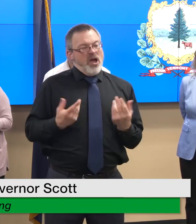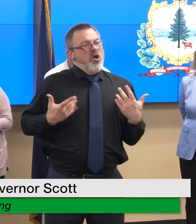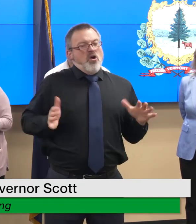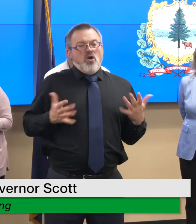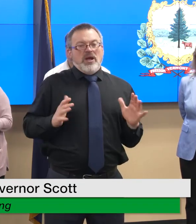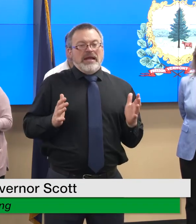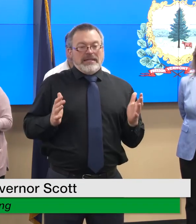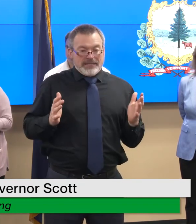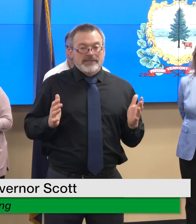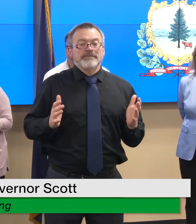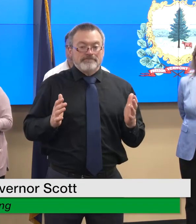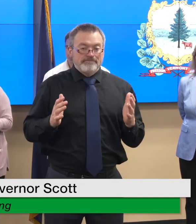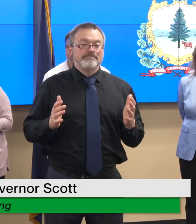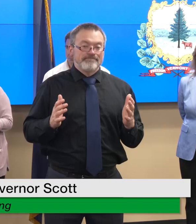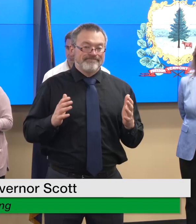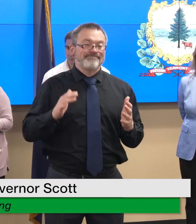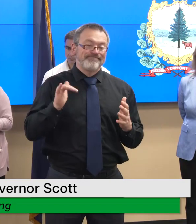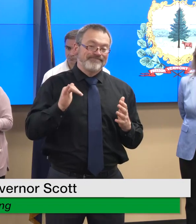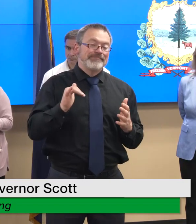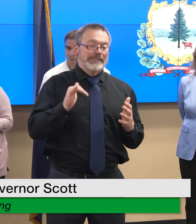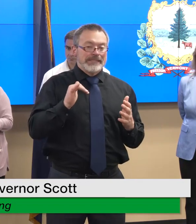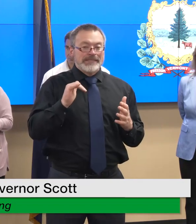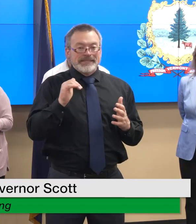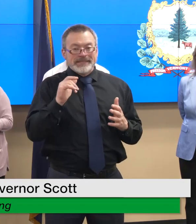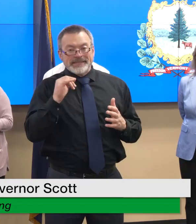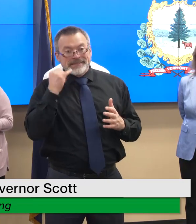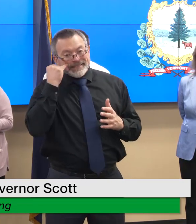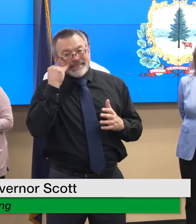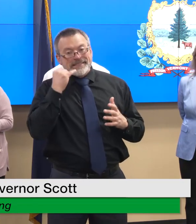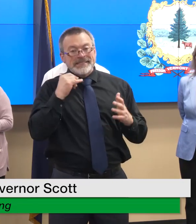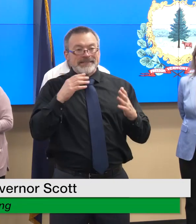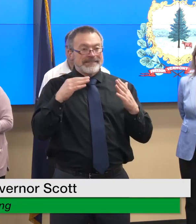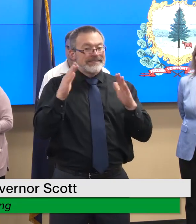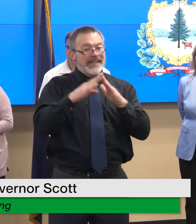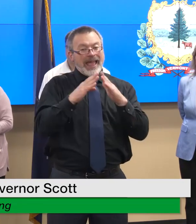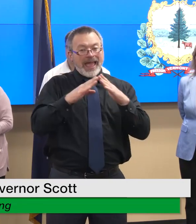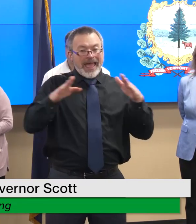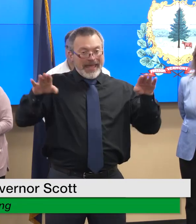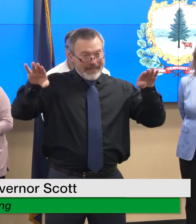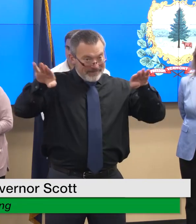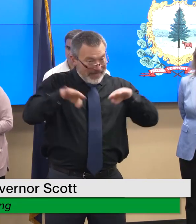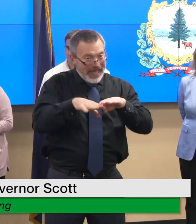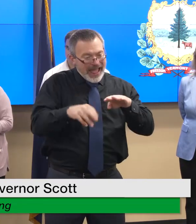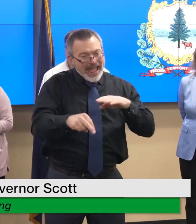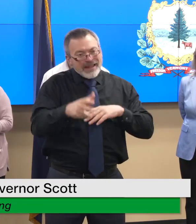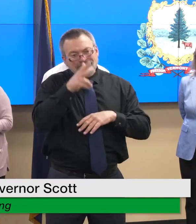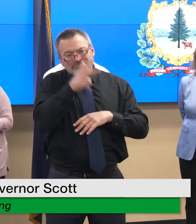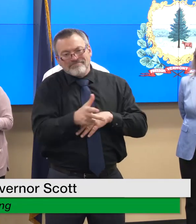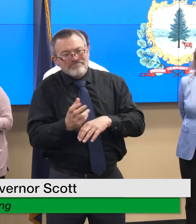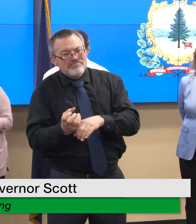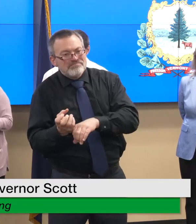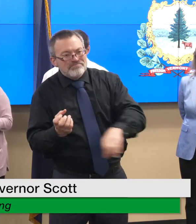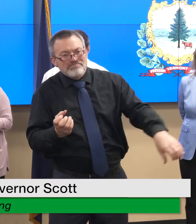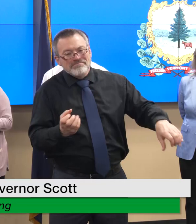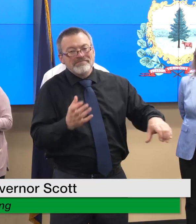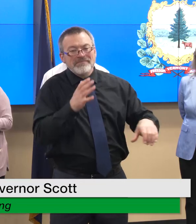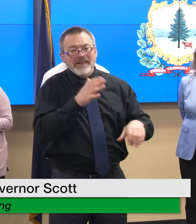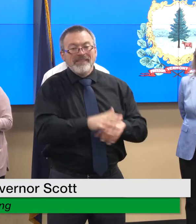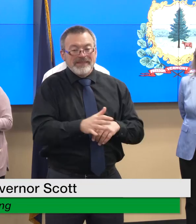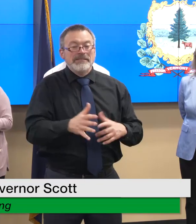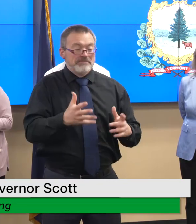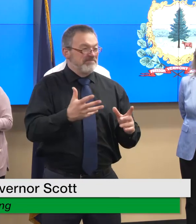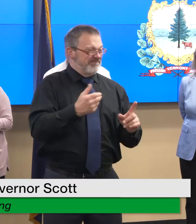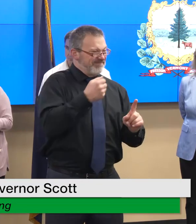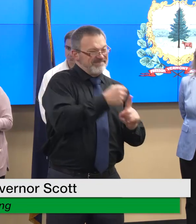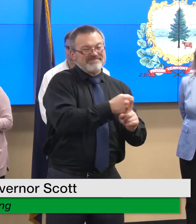nuisance flooding in urban, low-lying, and poor drainage areas, especially if multiple storms track